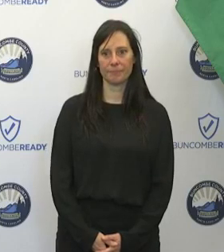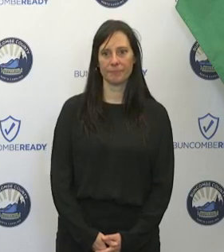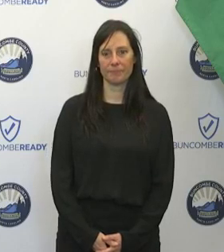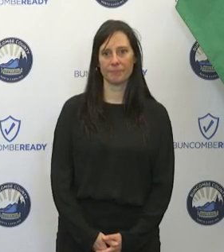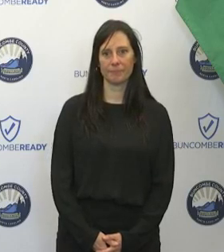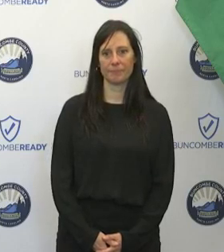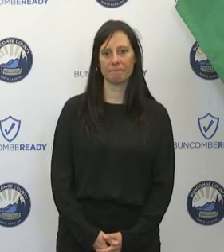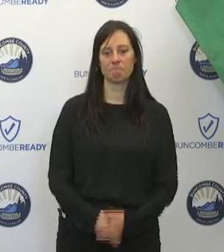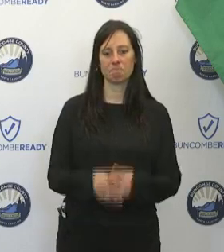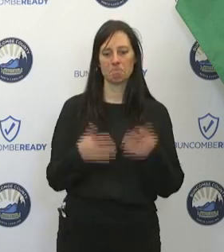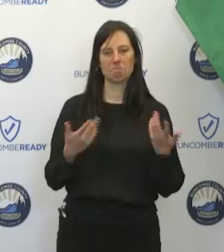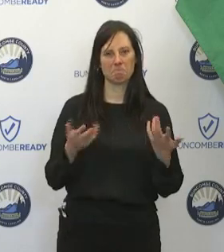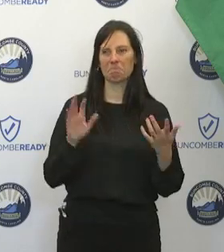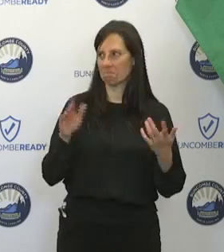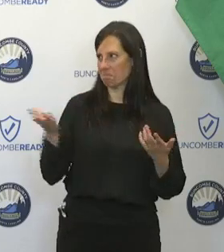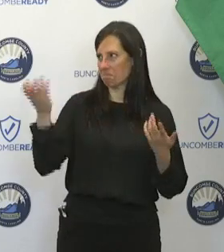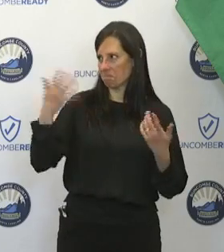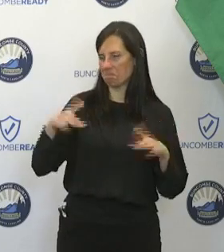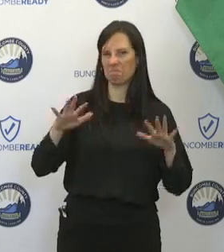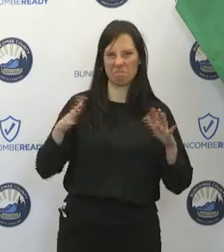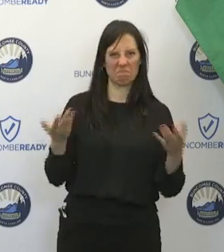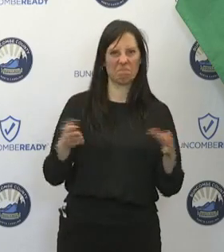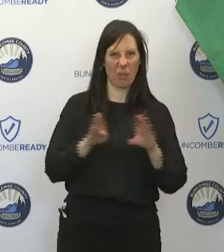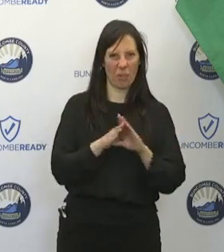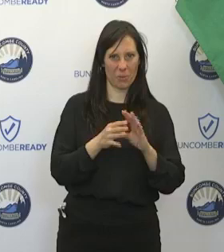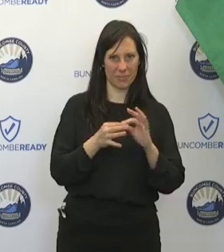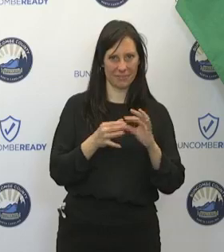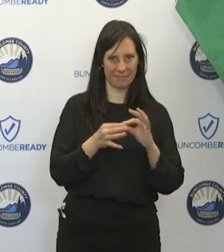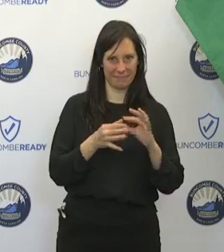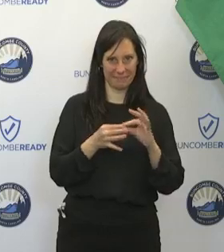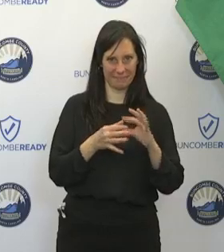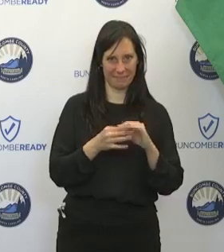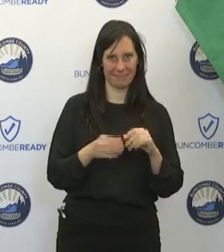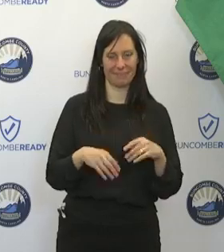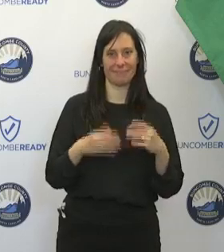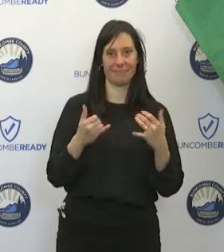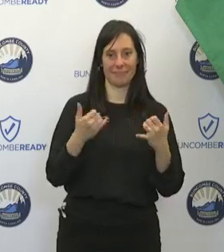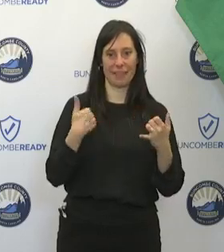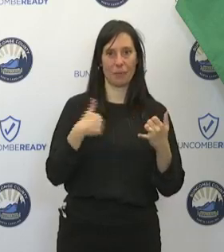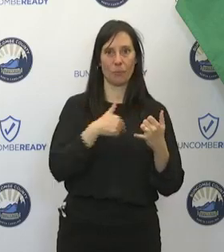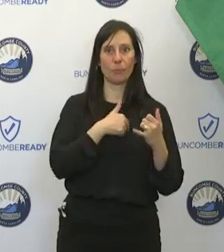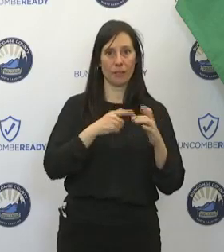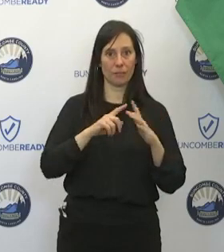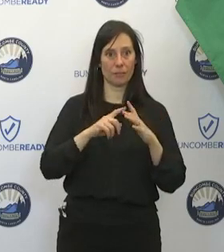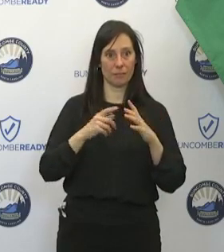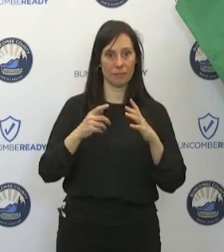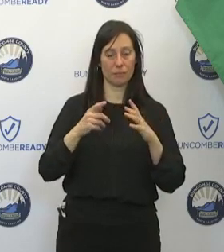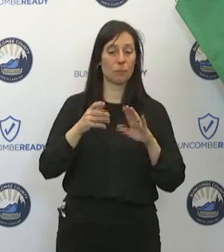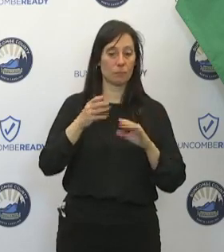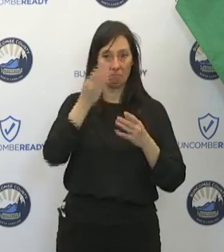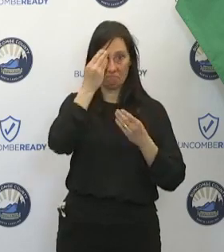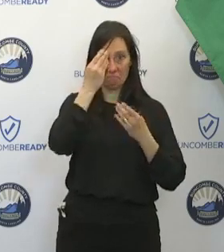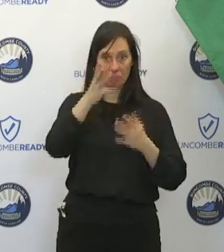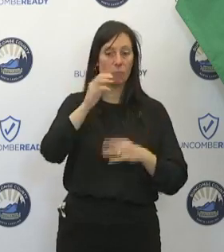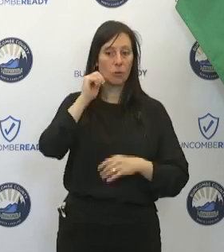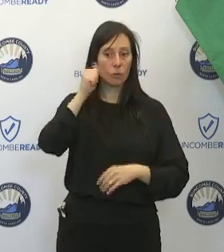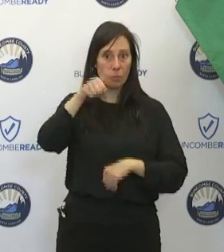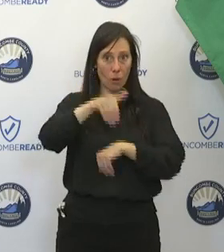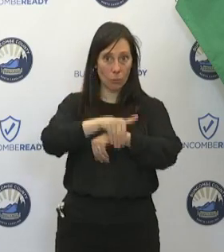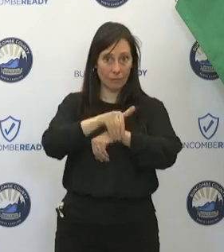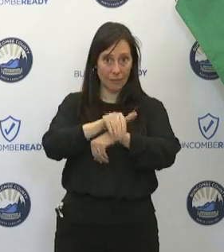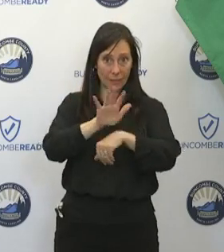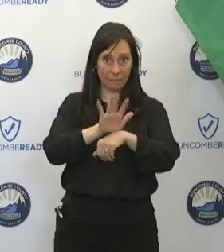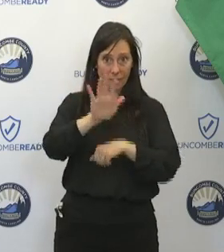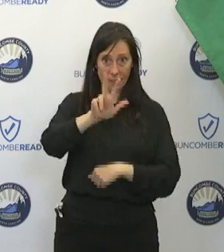So in conclusion, we are excited to get into the second part of a two-part Let's Talk series tomorrow evening at 5:30